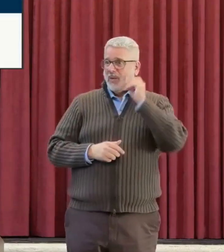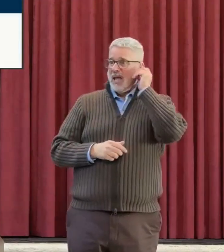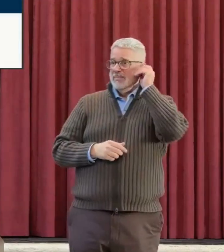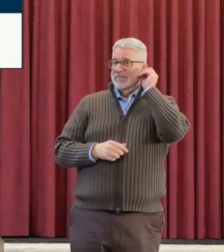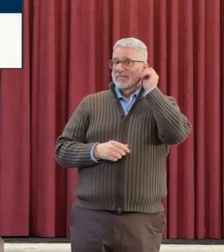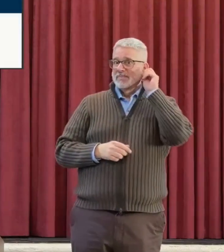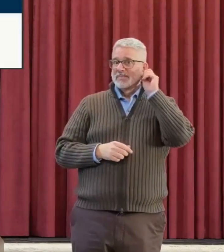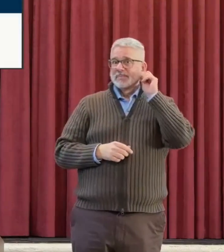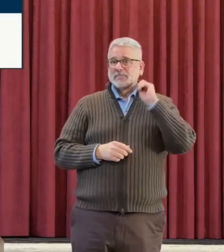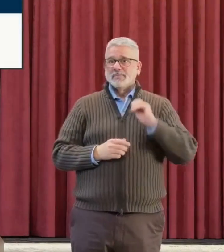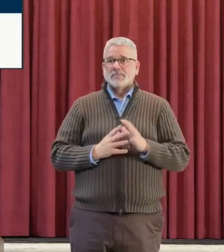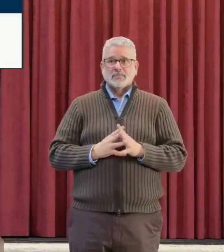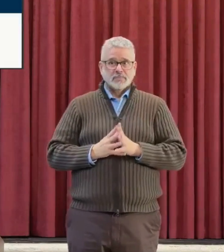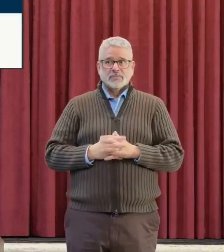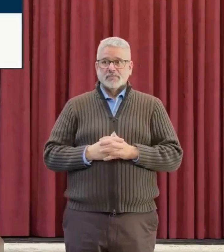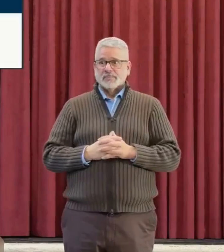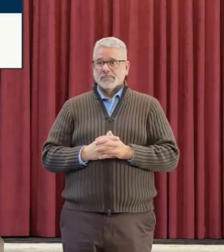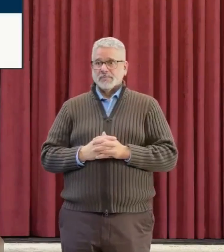Okay.